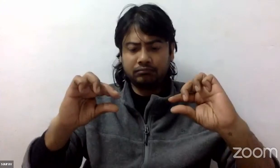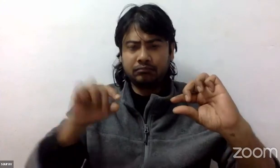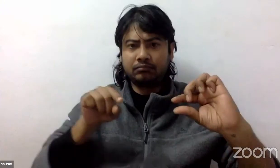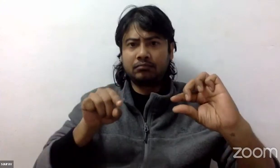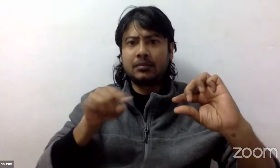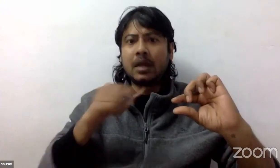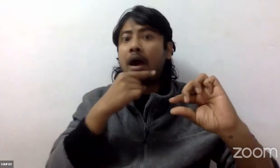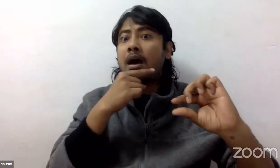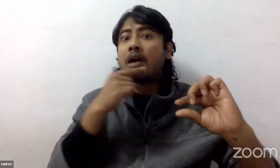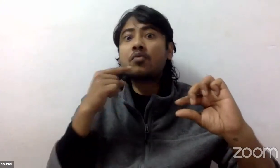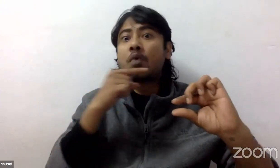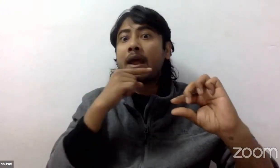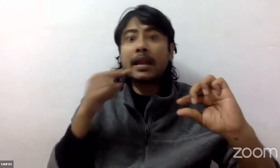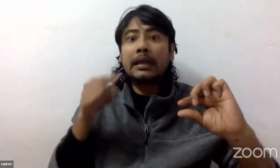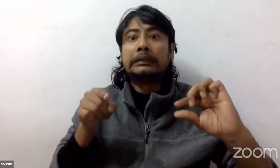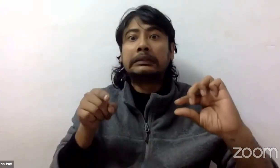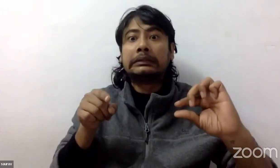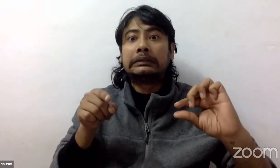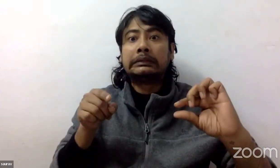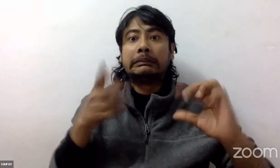called lotus seeds.